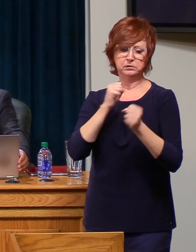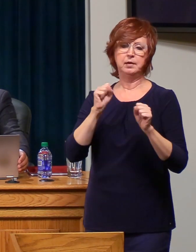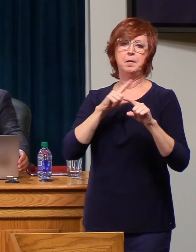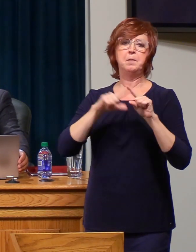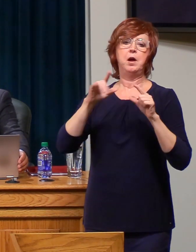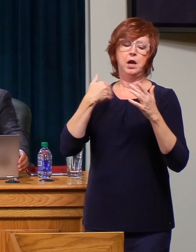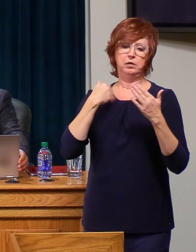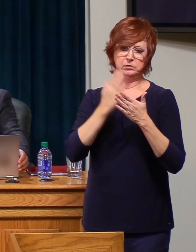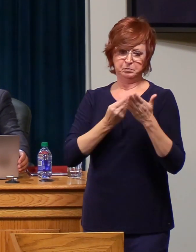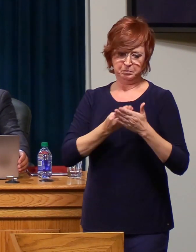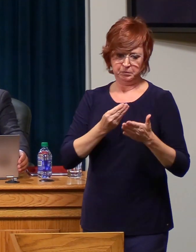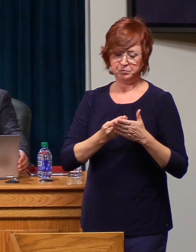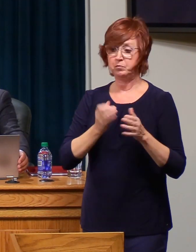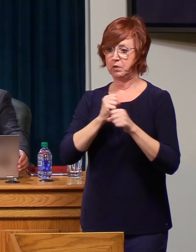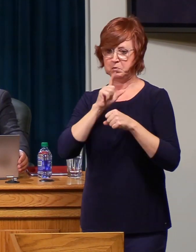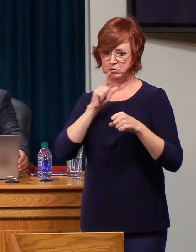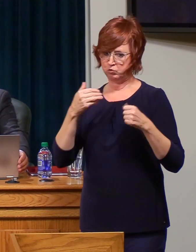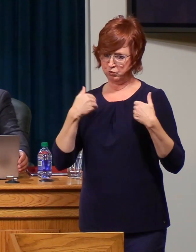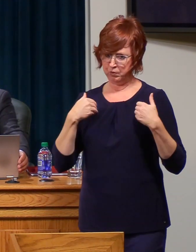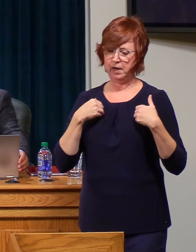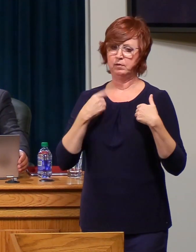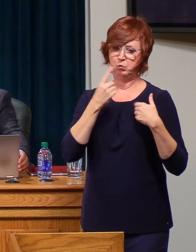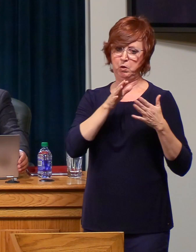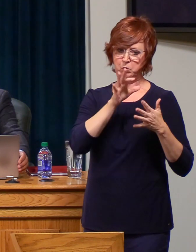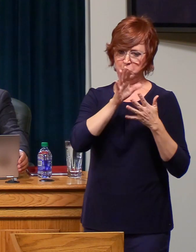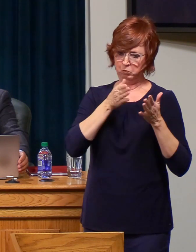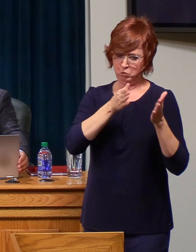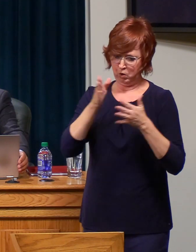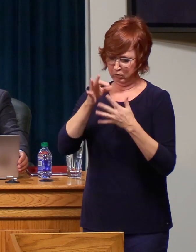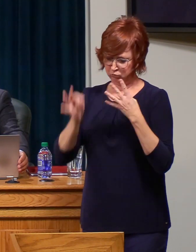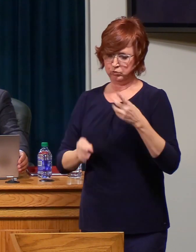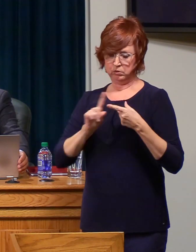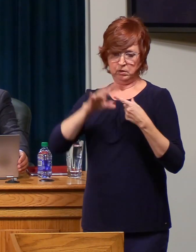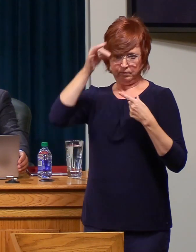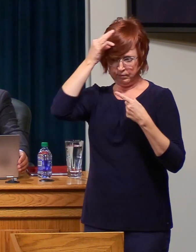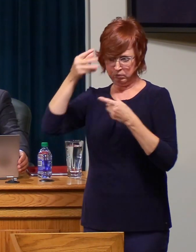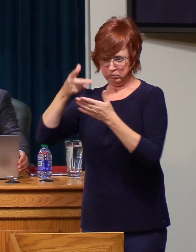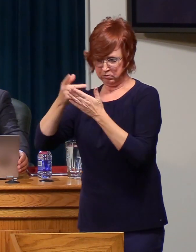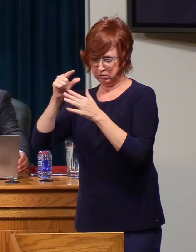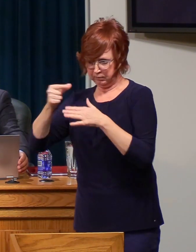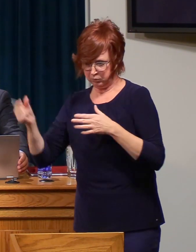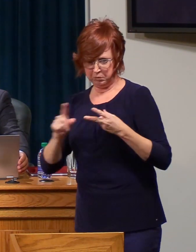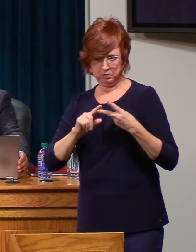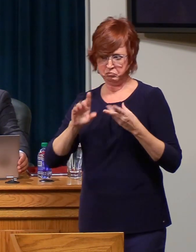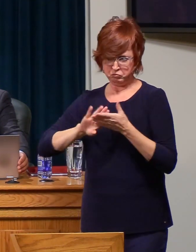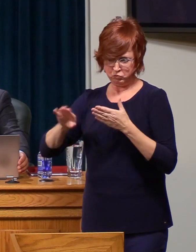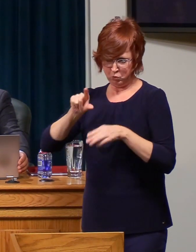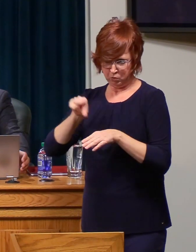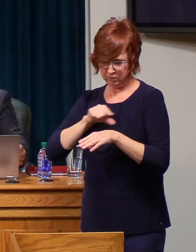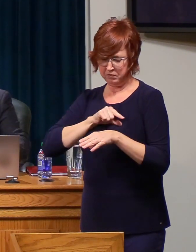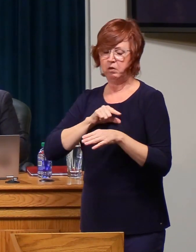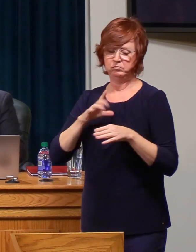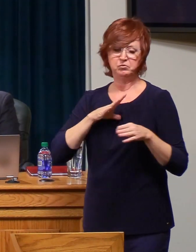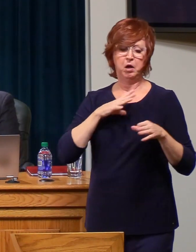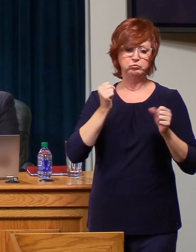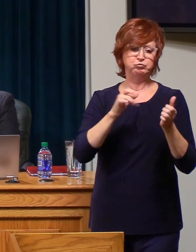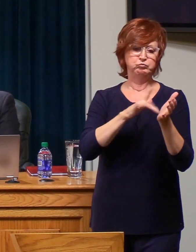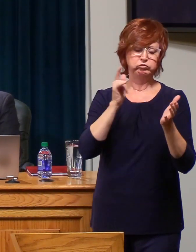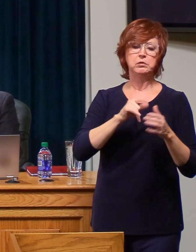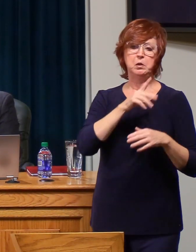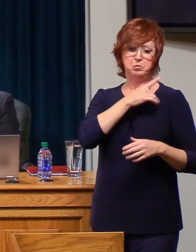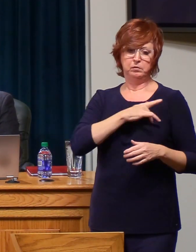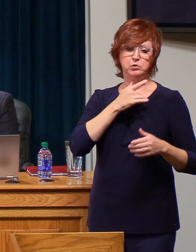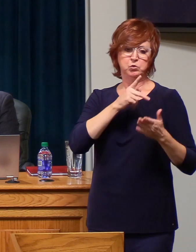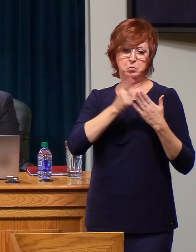all Saskatchewan residents are covered by either a federal or a provincial program. And this will ensure that